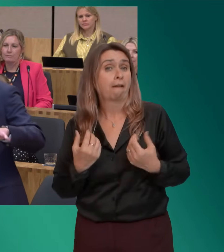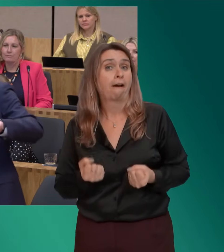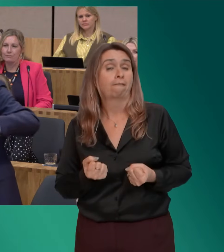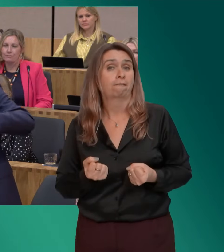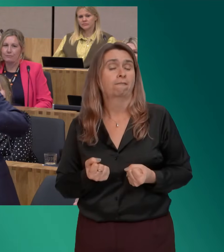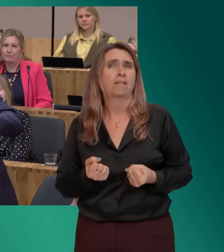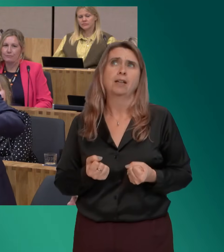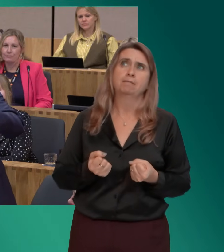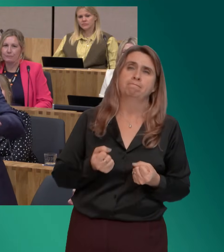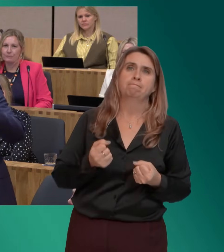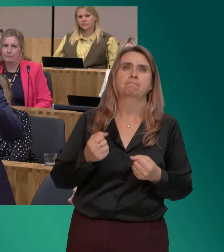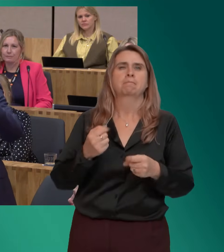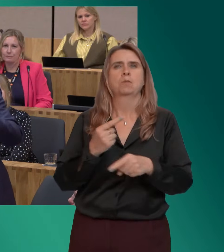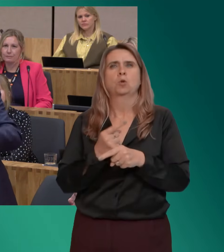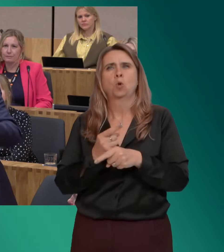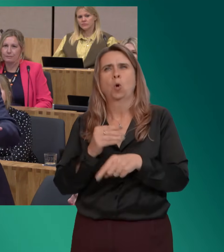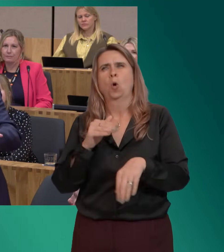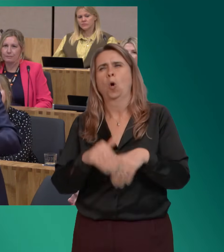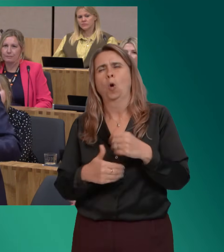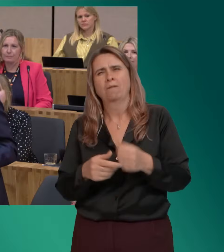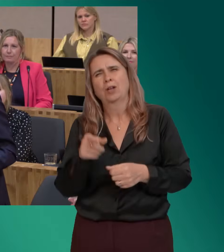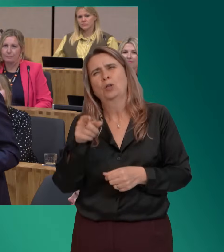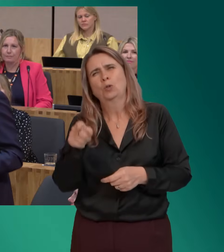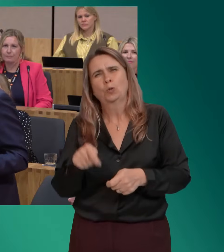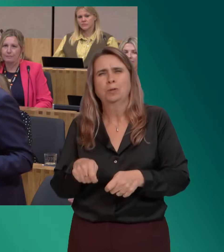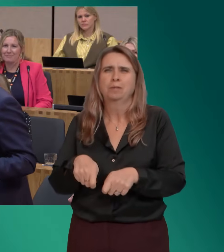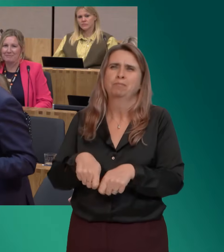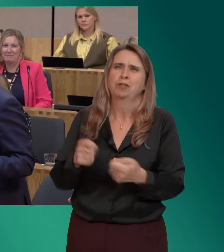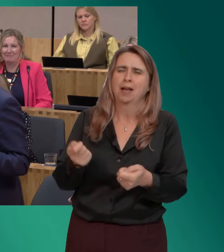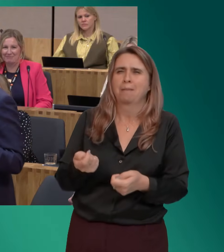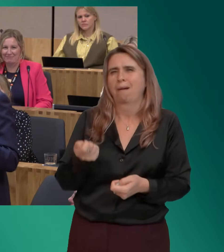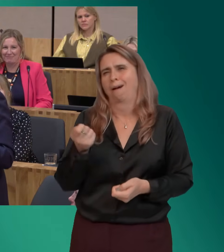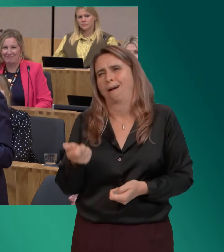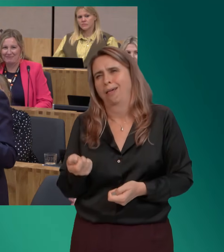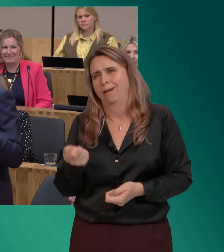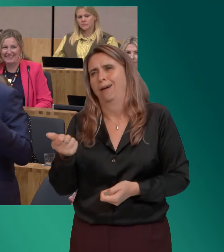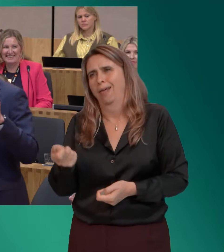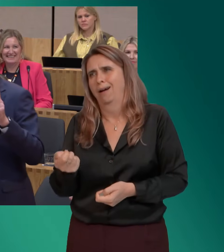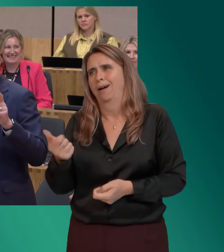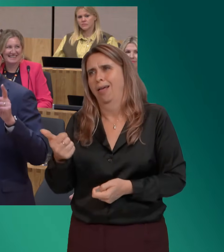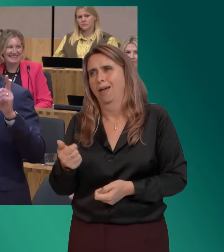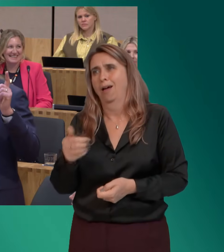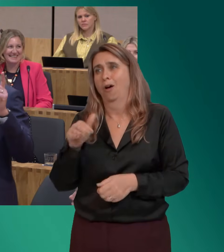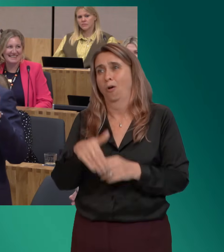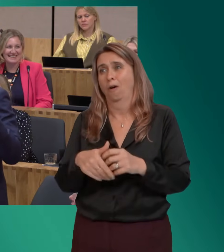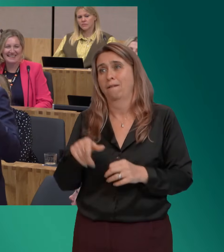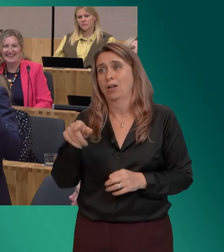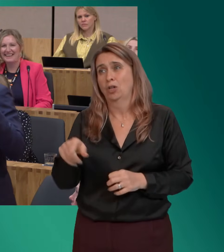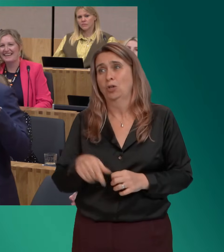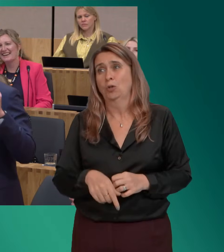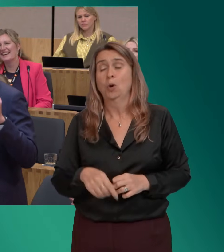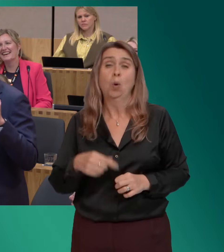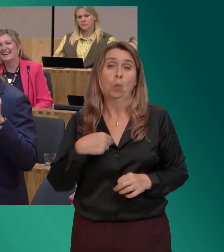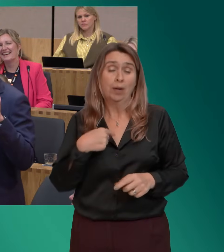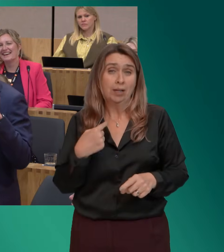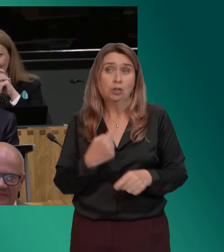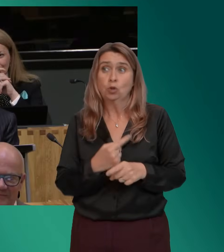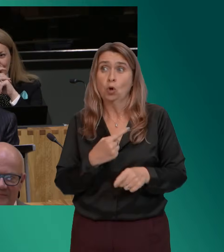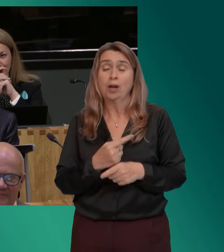rather than the small change that is referred to by the Leader of the Opposition. We are talking